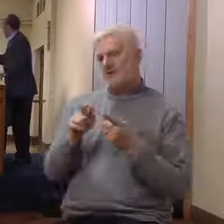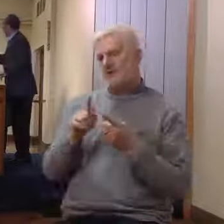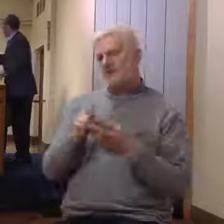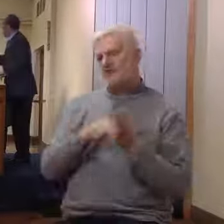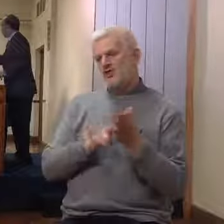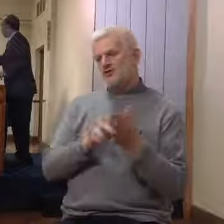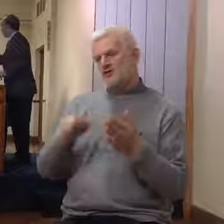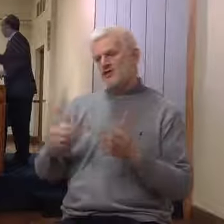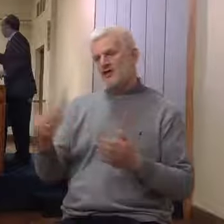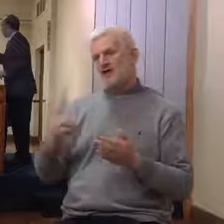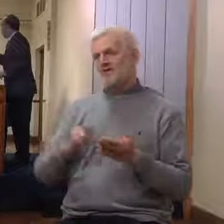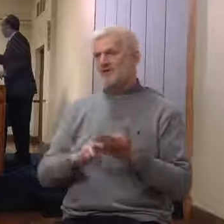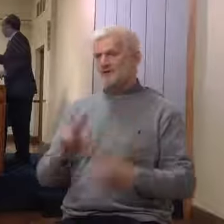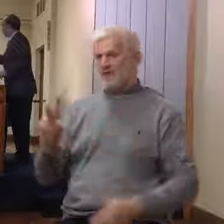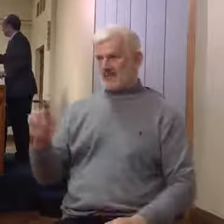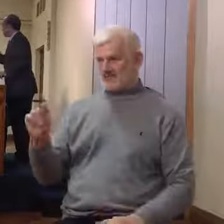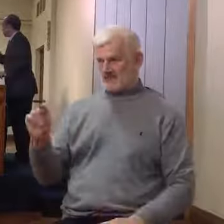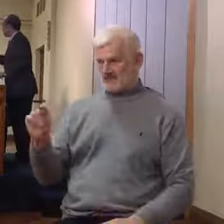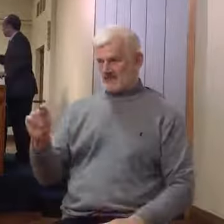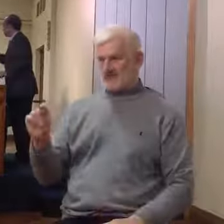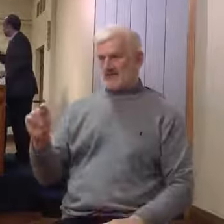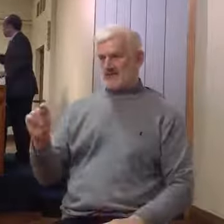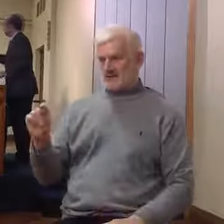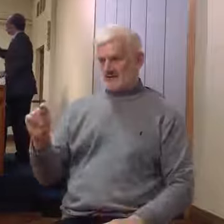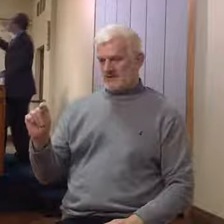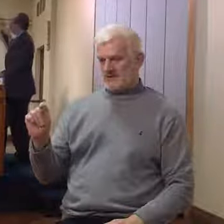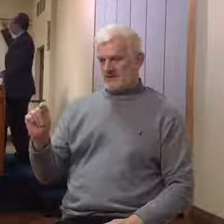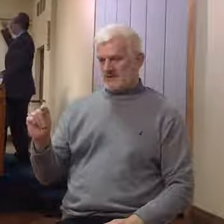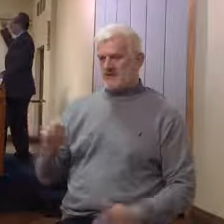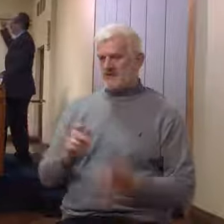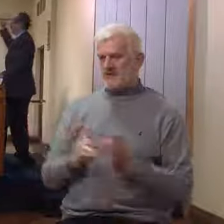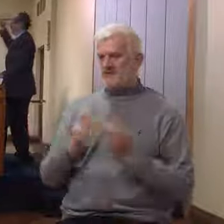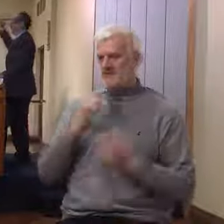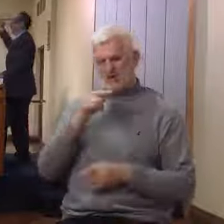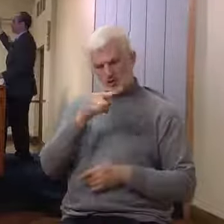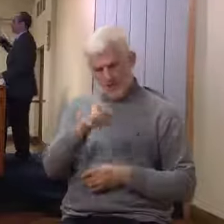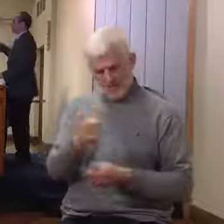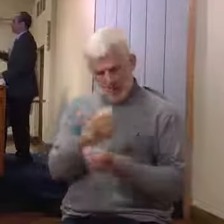have no other power that is not given to you from above.